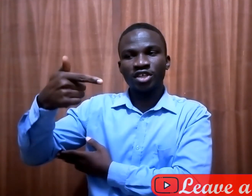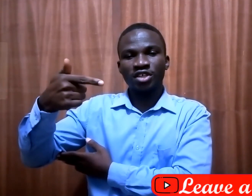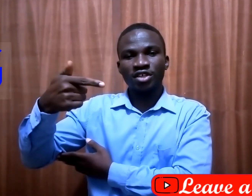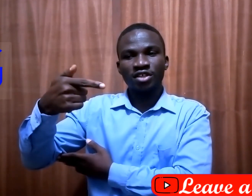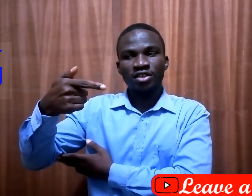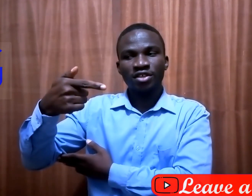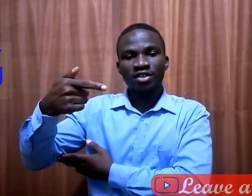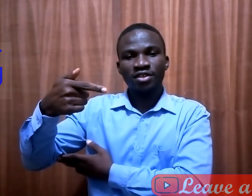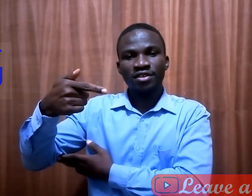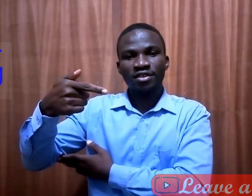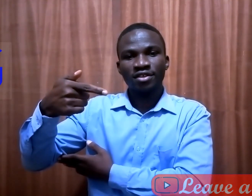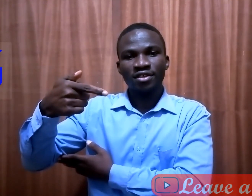G.